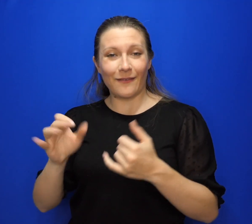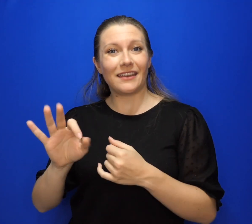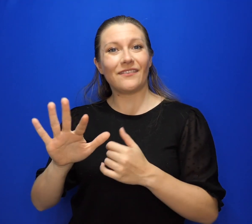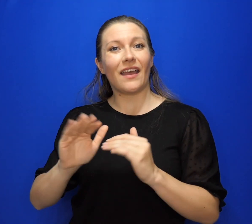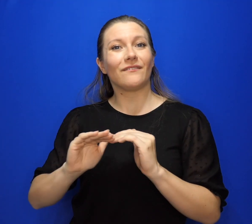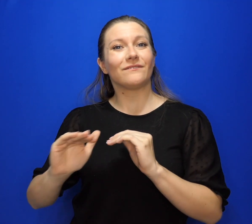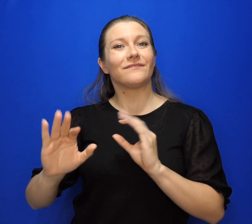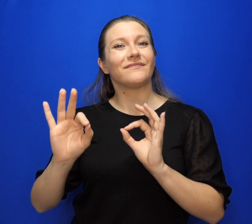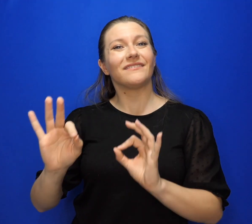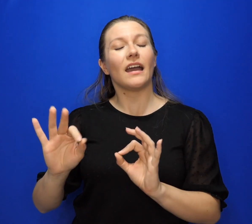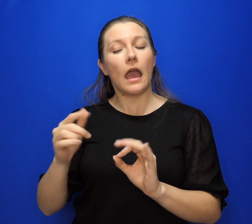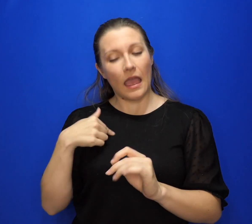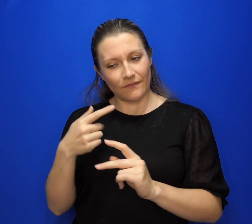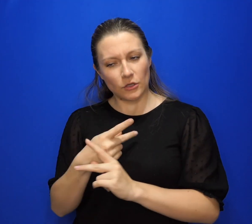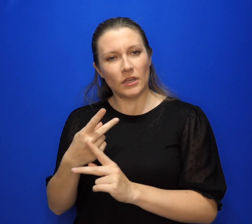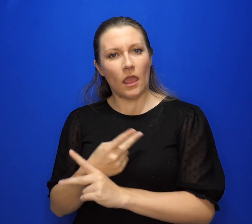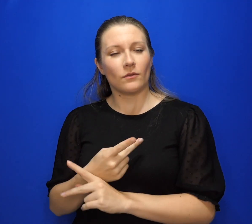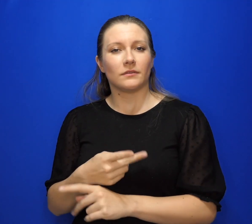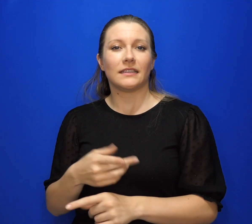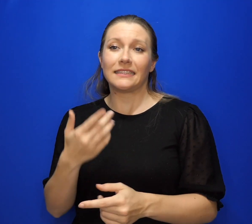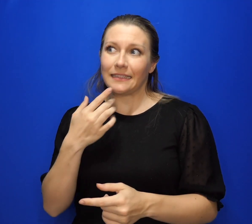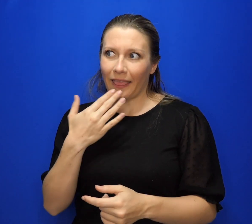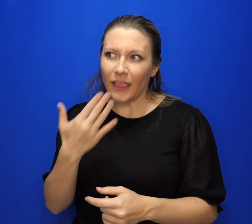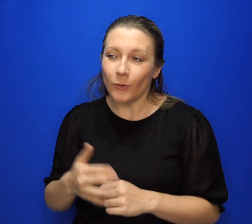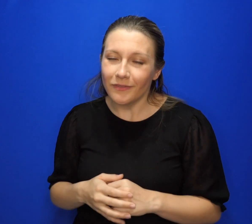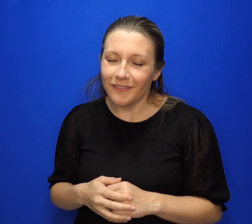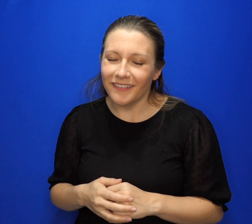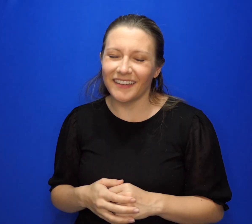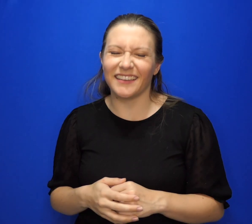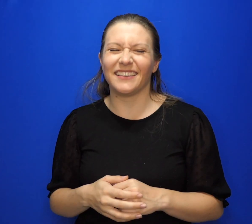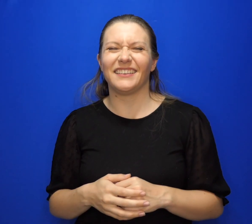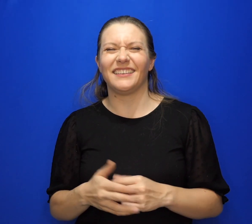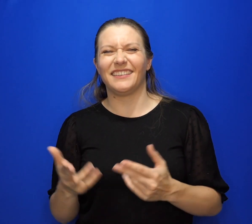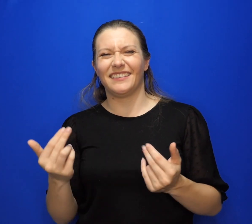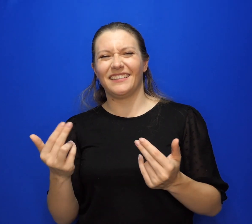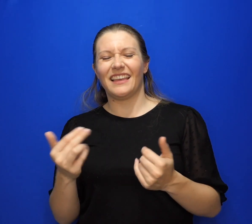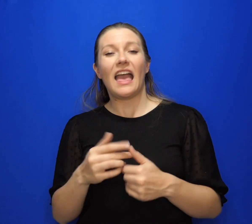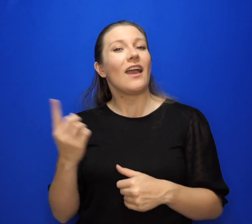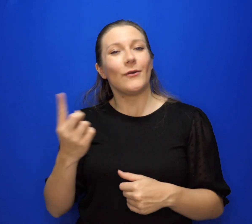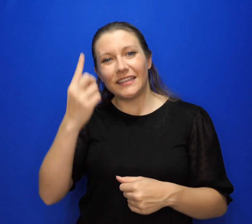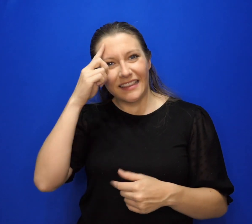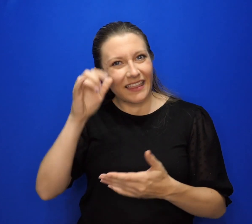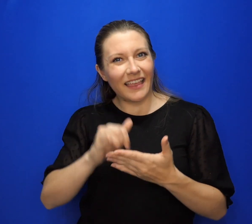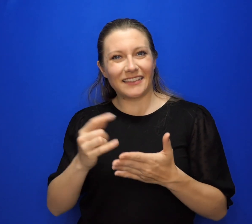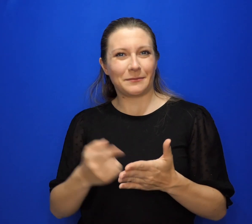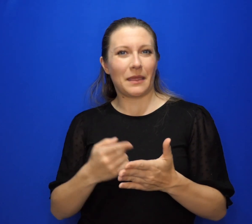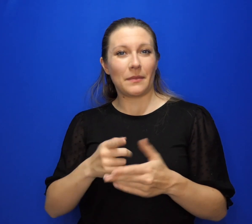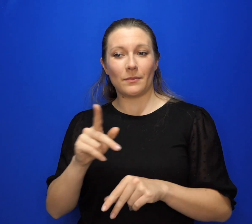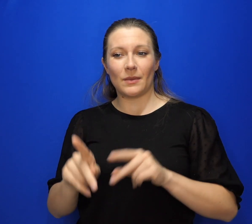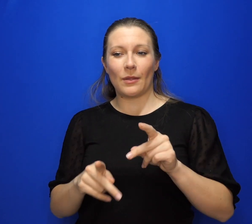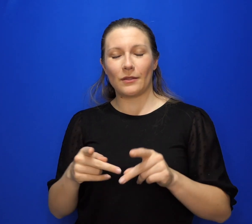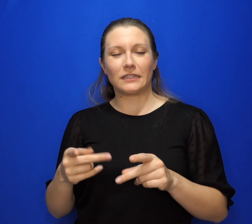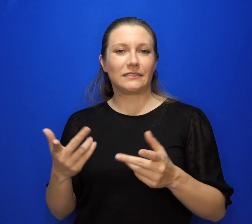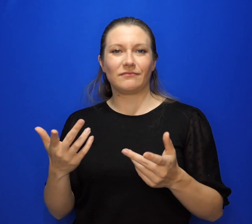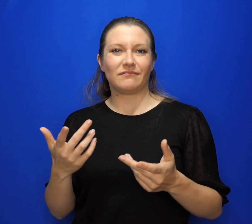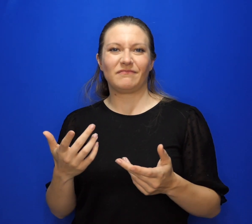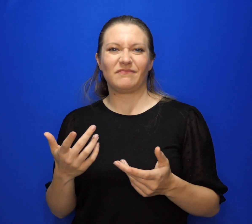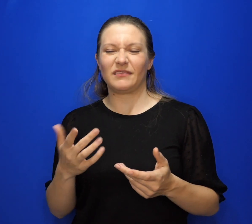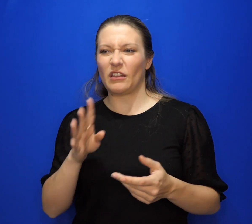95. So I figured this out. Say thank you. I always think that sometimes when people are giving me crap, I'm